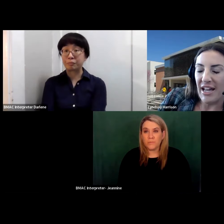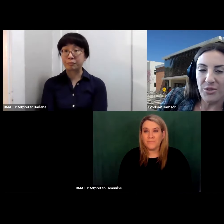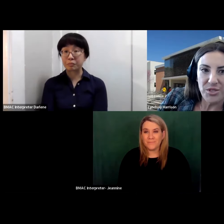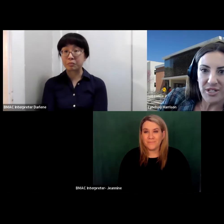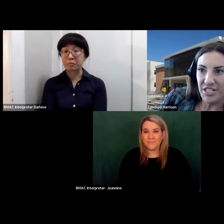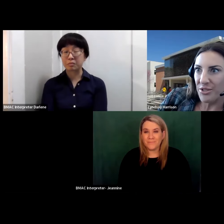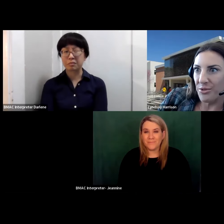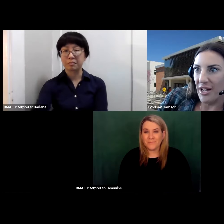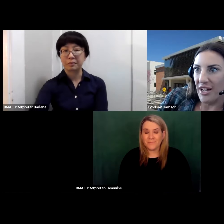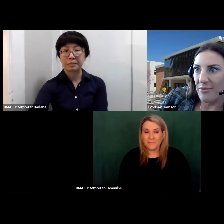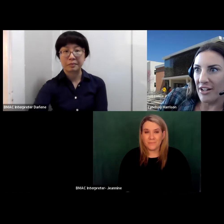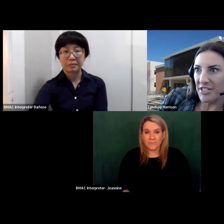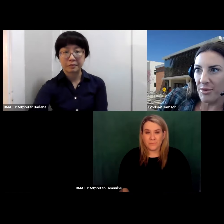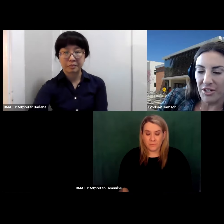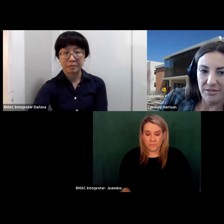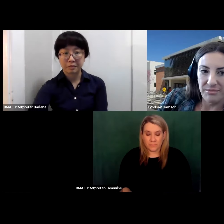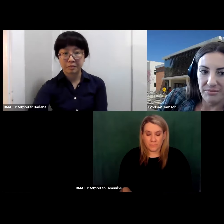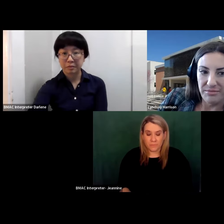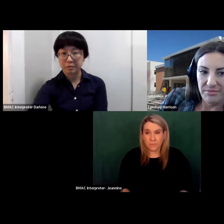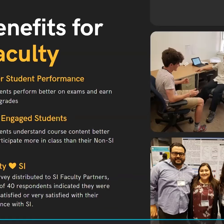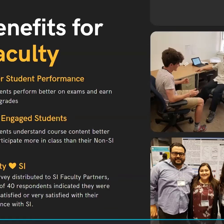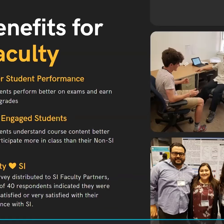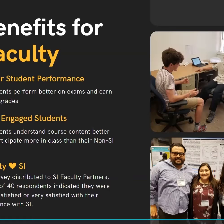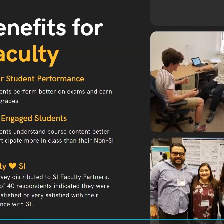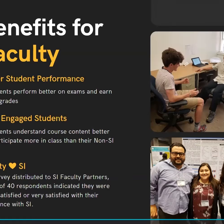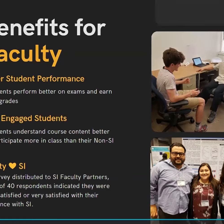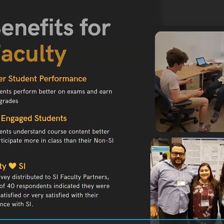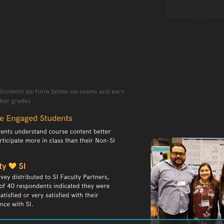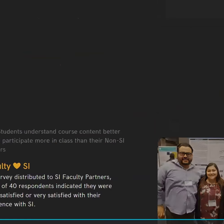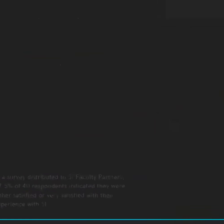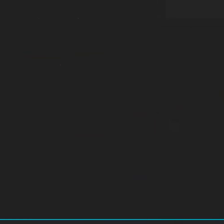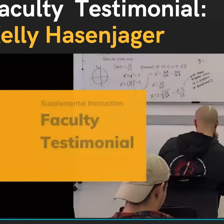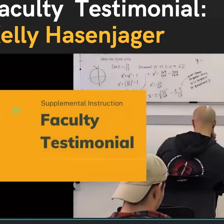a Math 122 faculty partner.